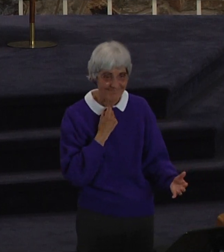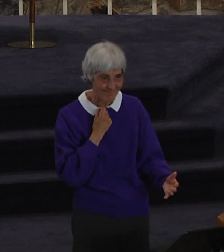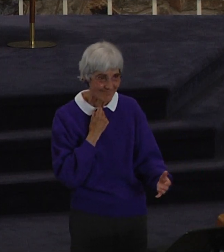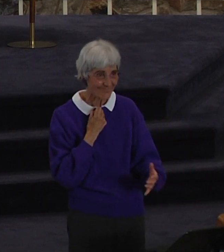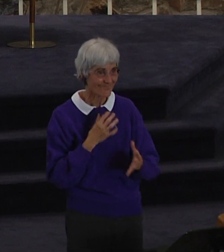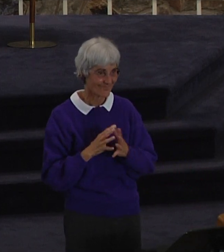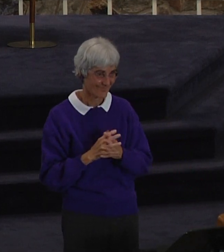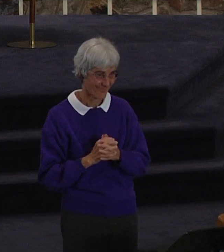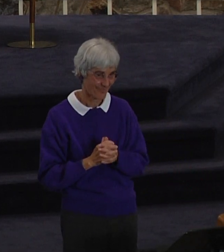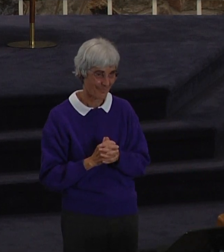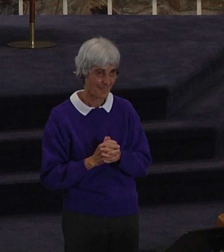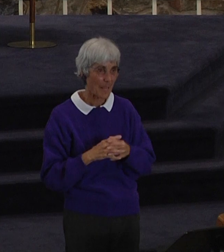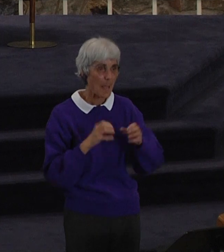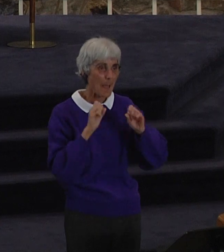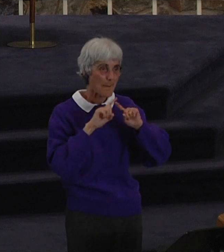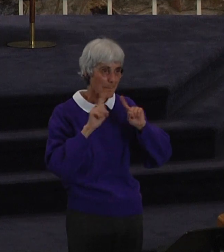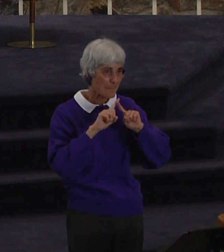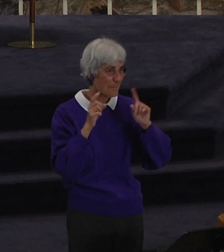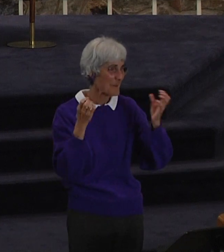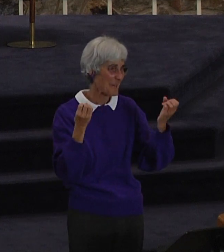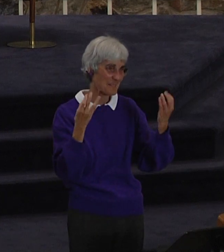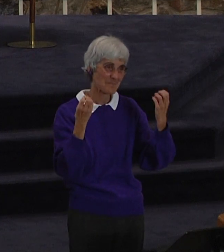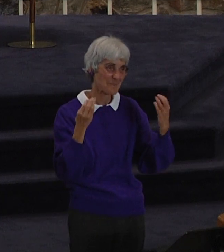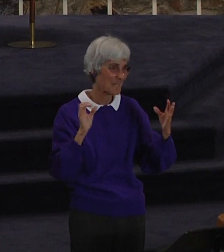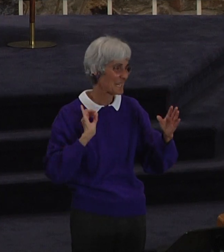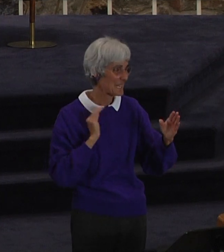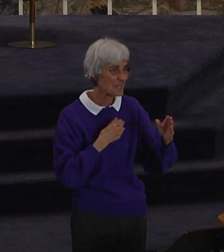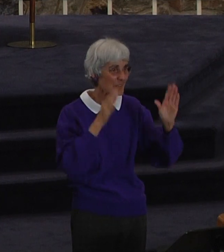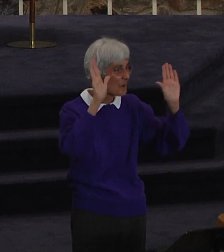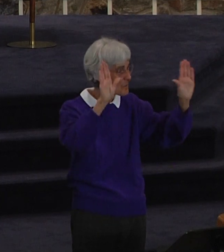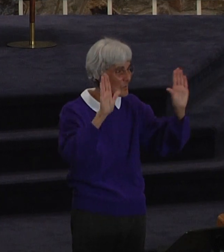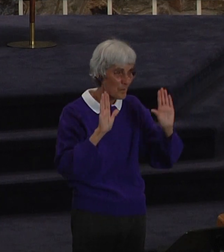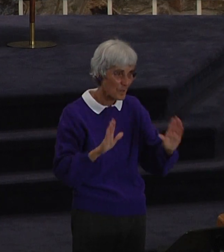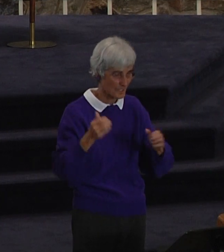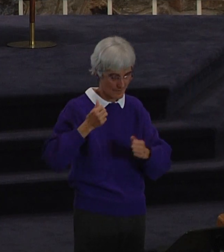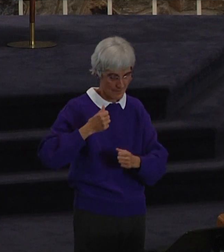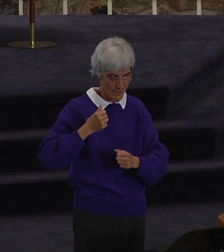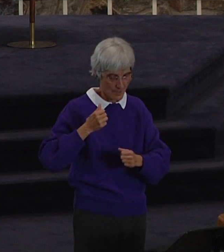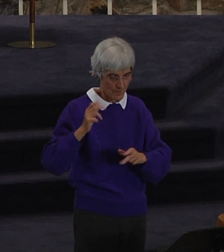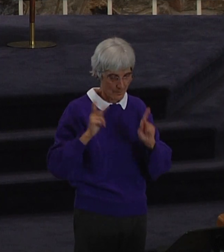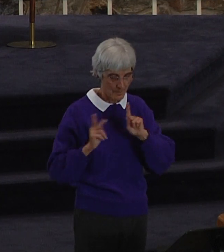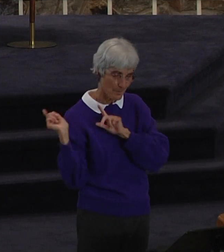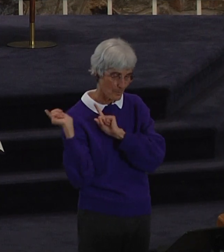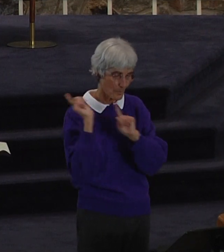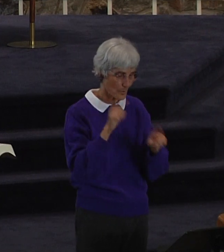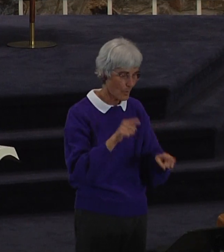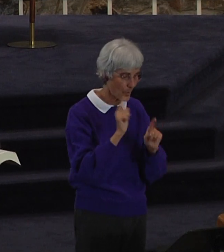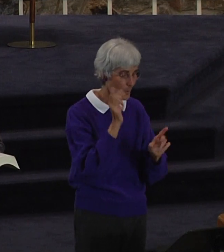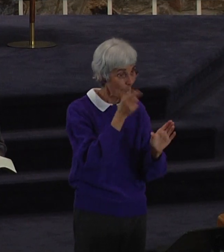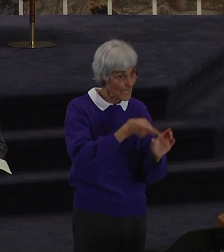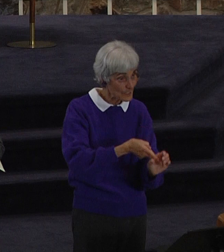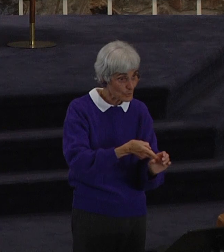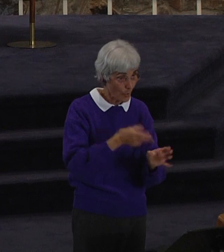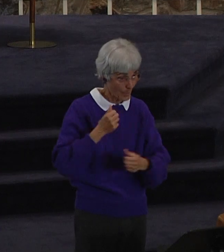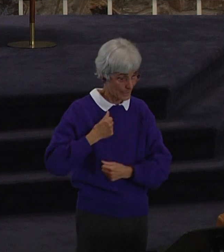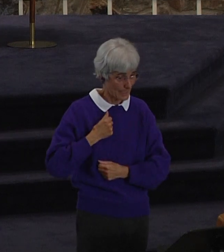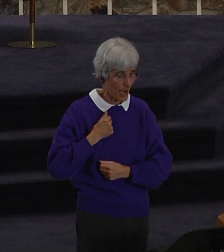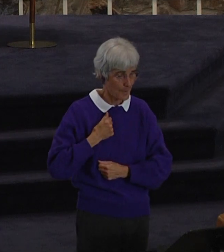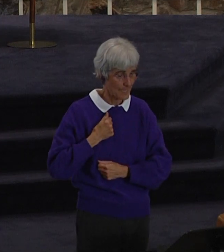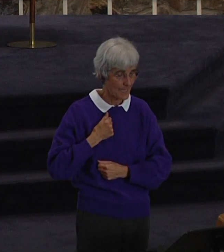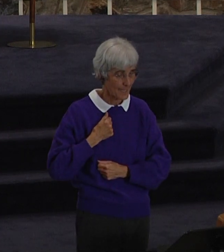But you know, many of our great civilians that enlist into the